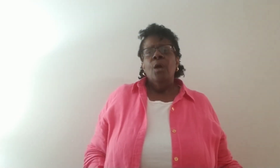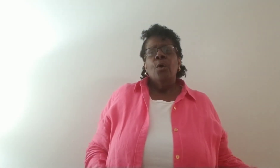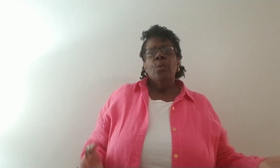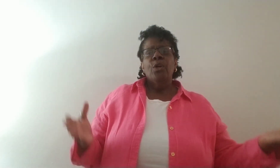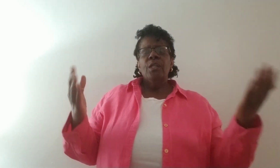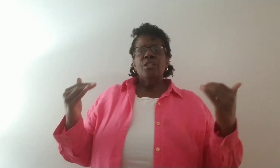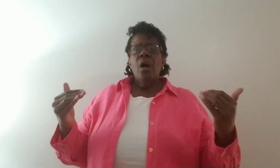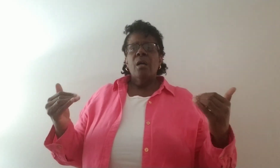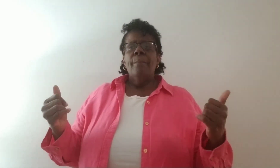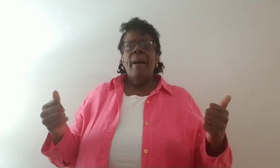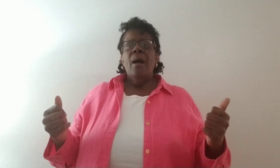We're going to talk about